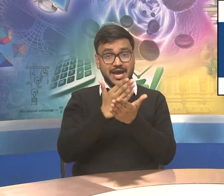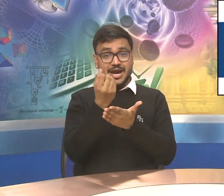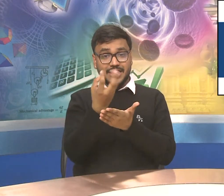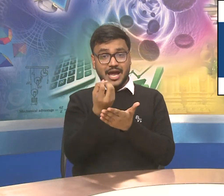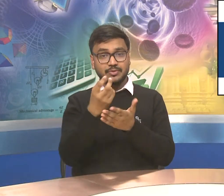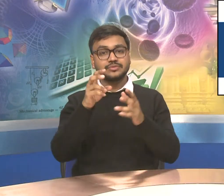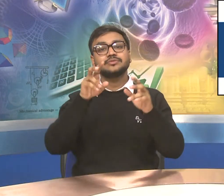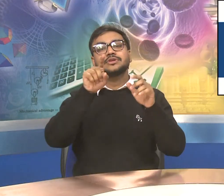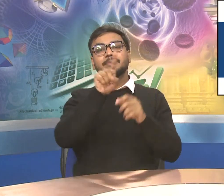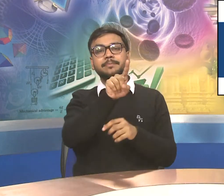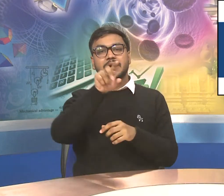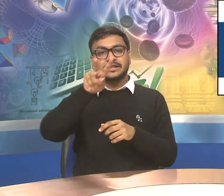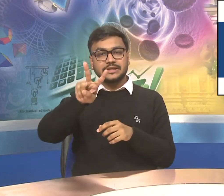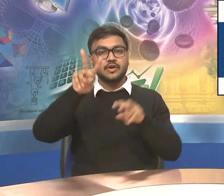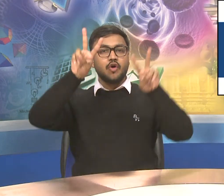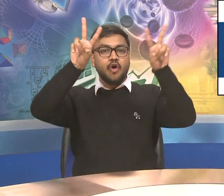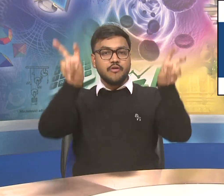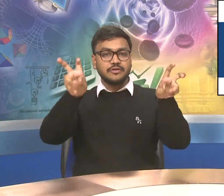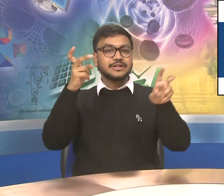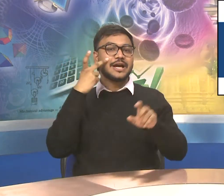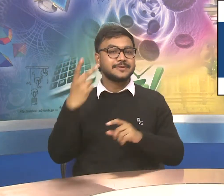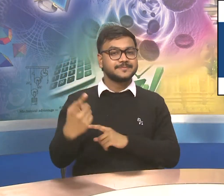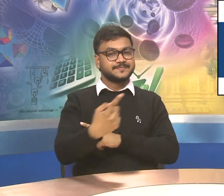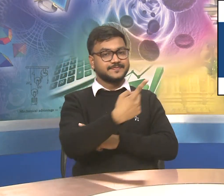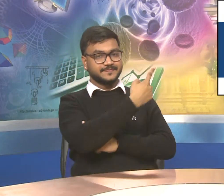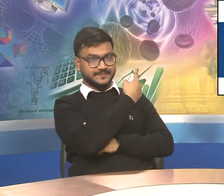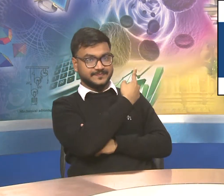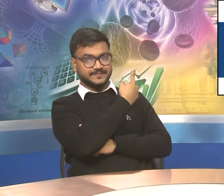Science. Lesson number 12.